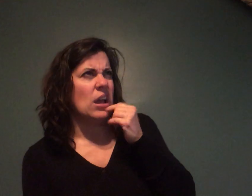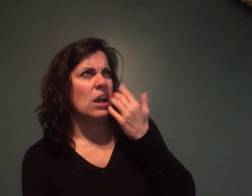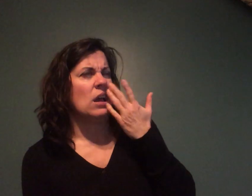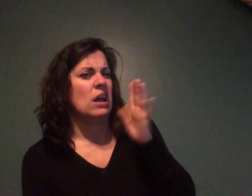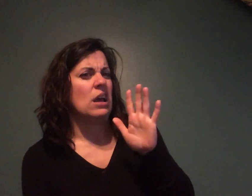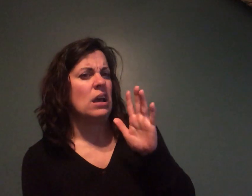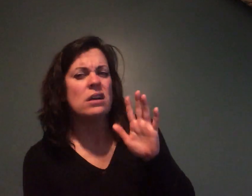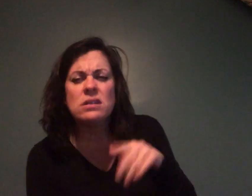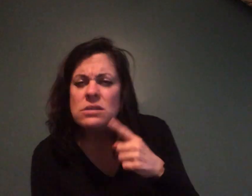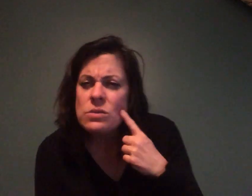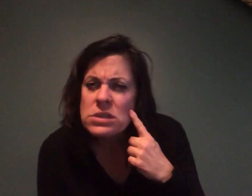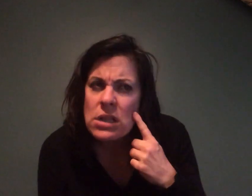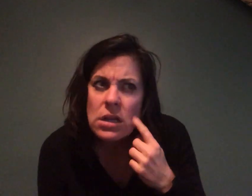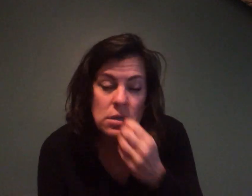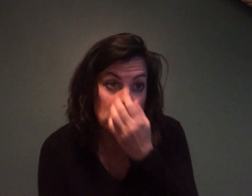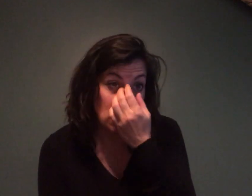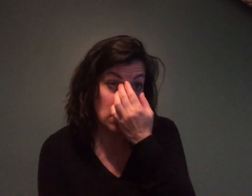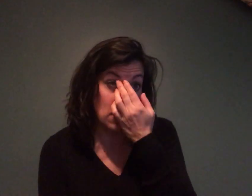What can I use to separate from the circuit?